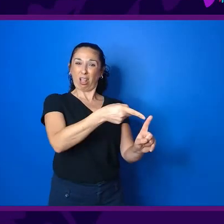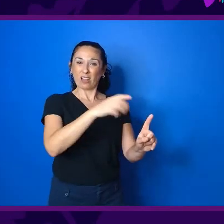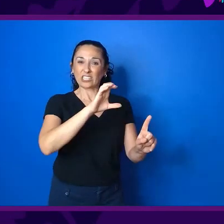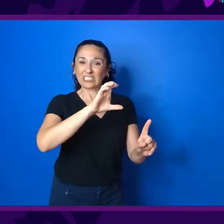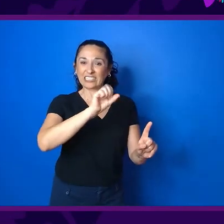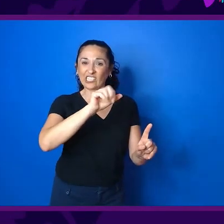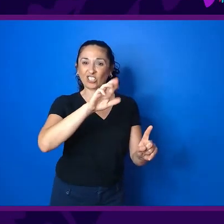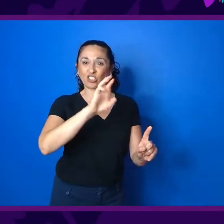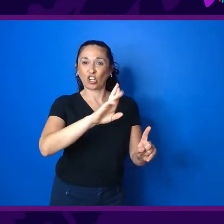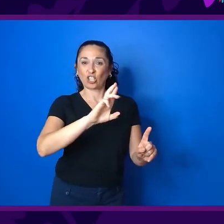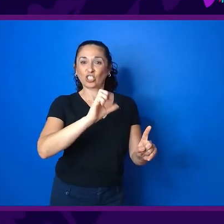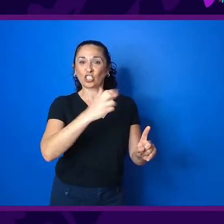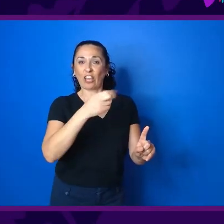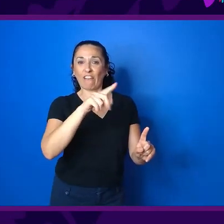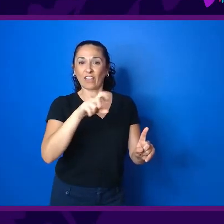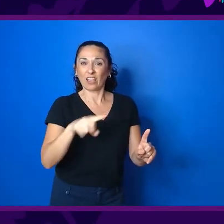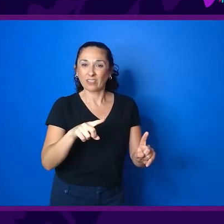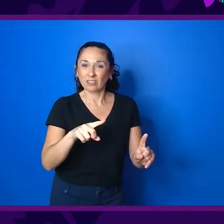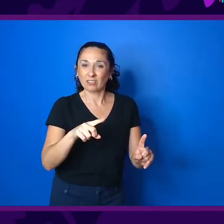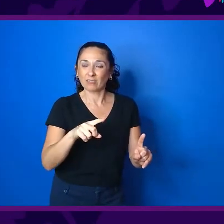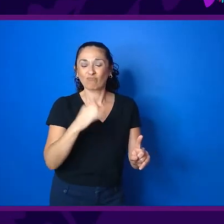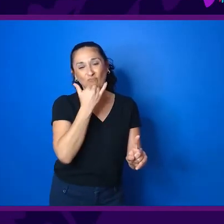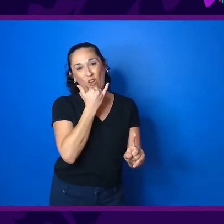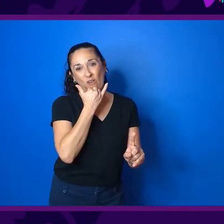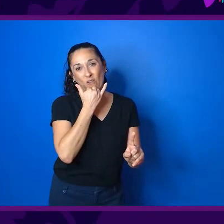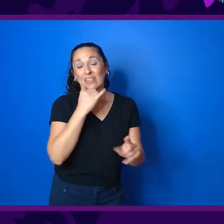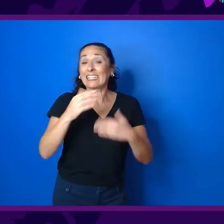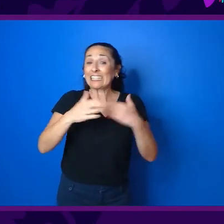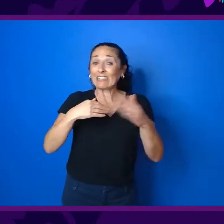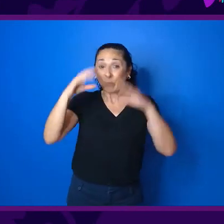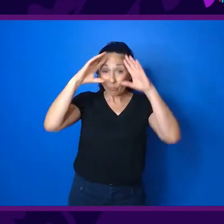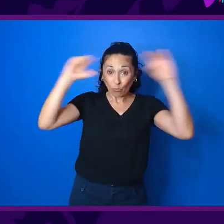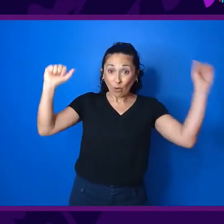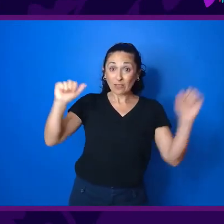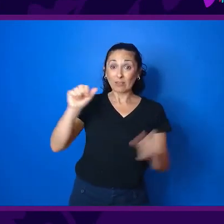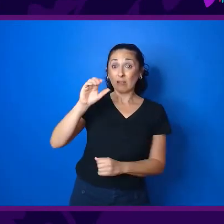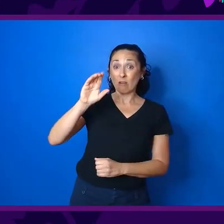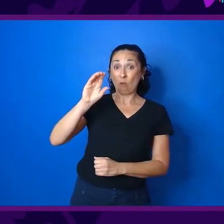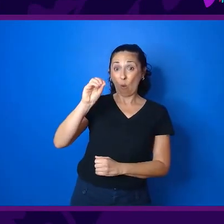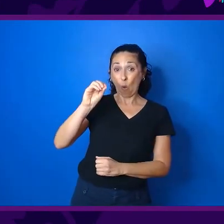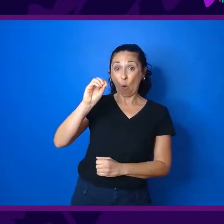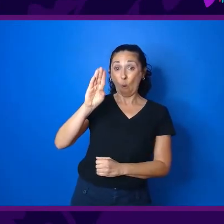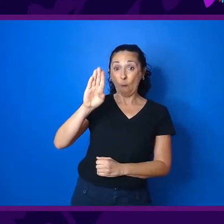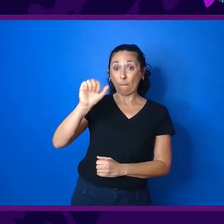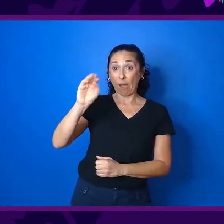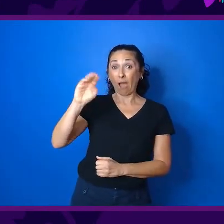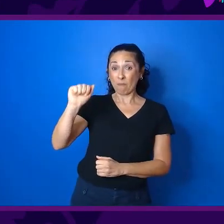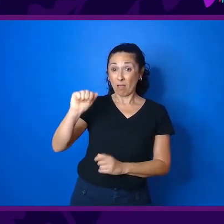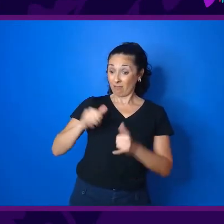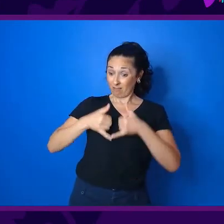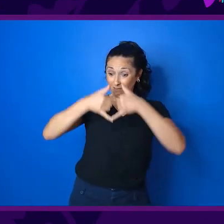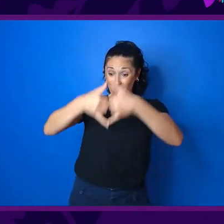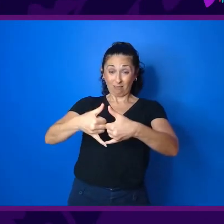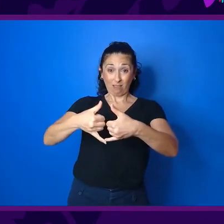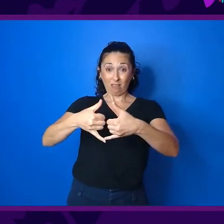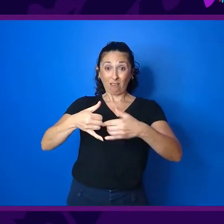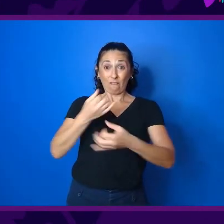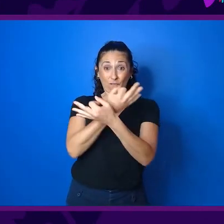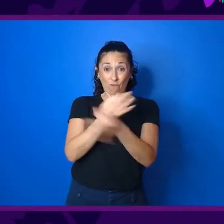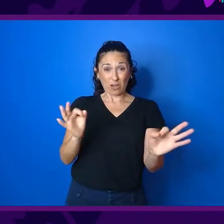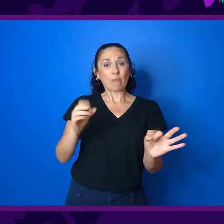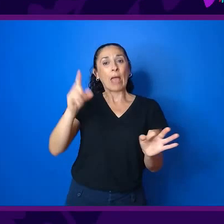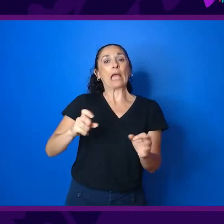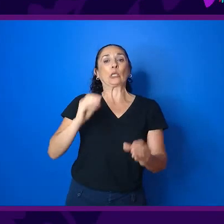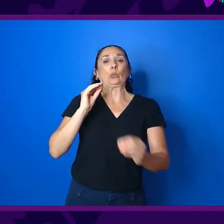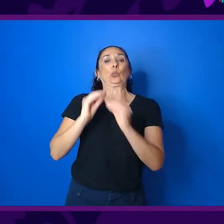Barack Obama. Of course, when he gave her the Presidential Medal of Freedom, he had to correct himself. On a